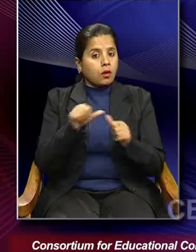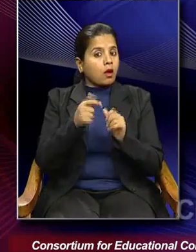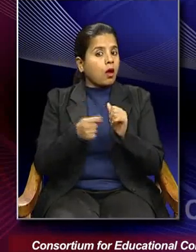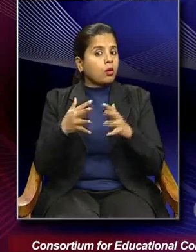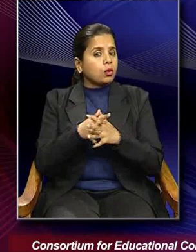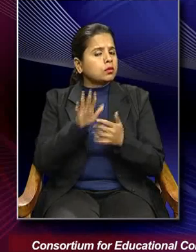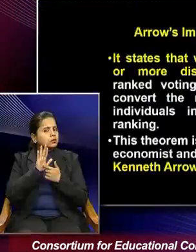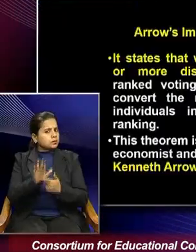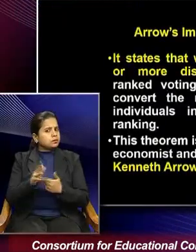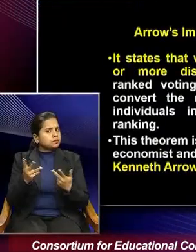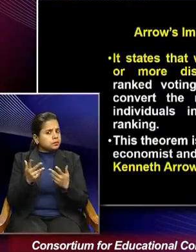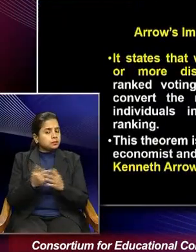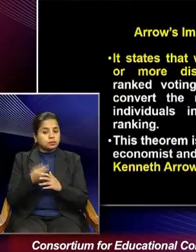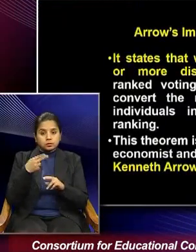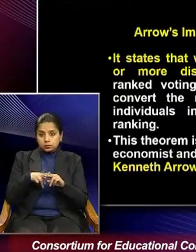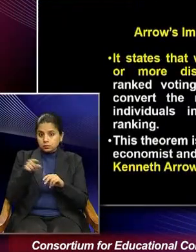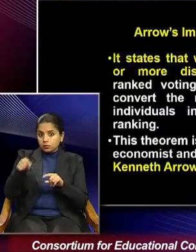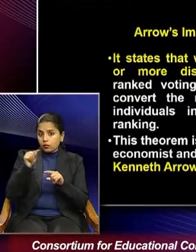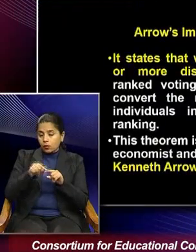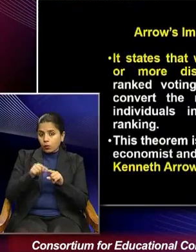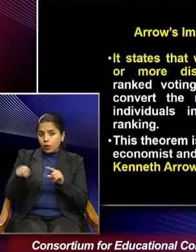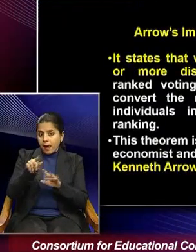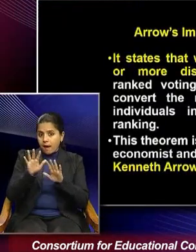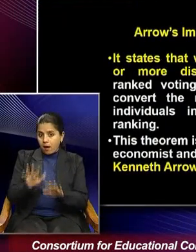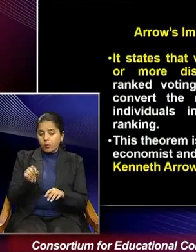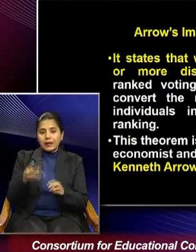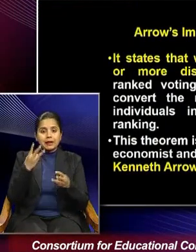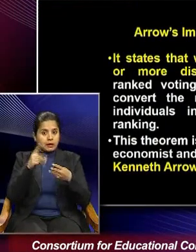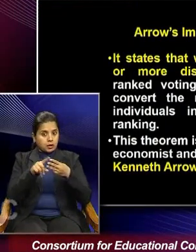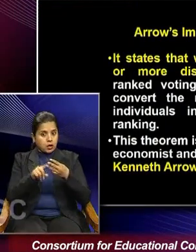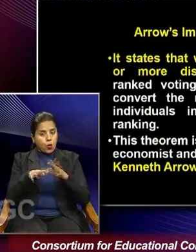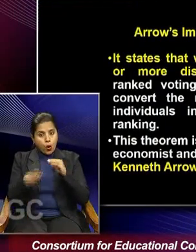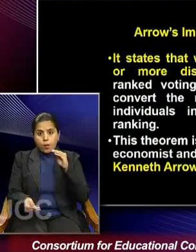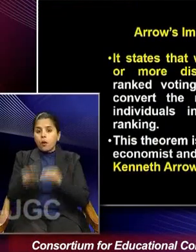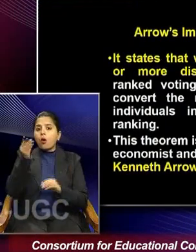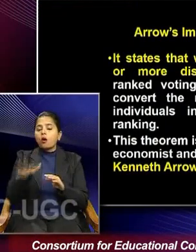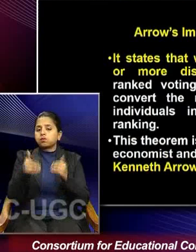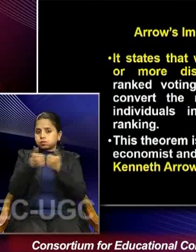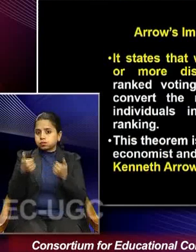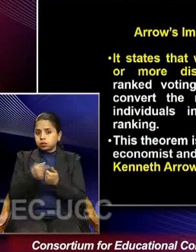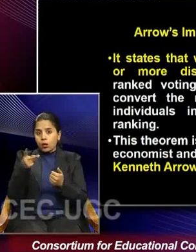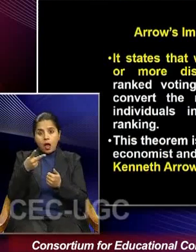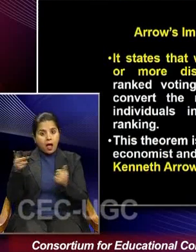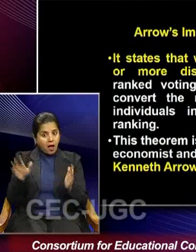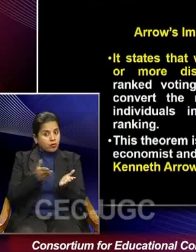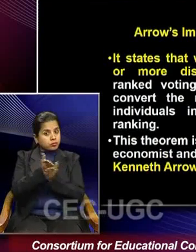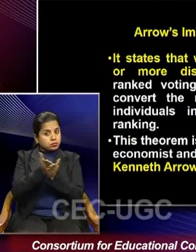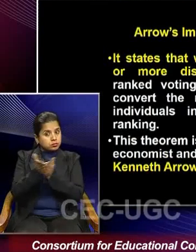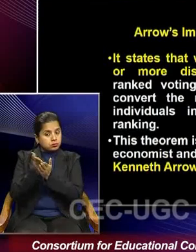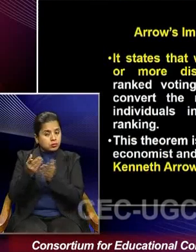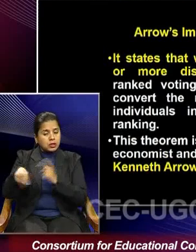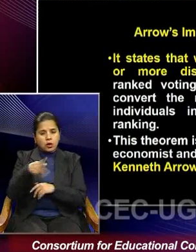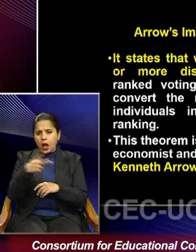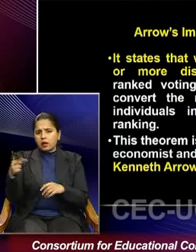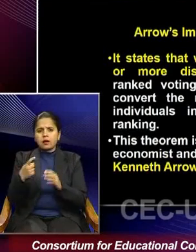that when voters have three or more distinct alternatives, no